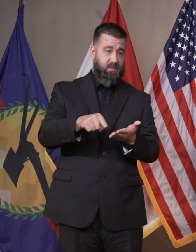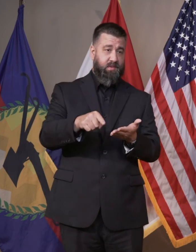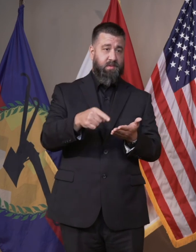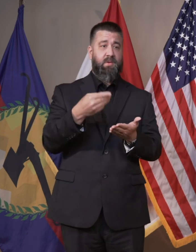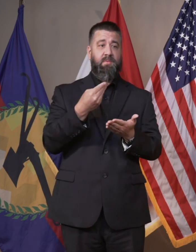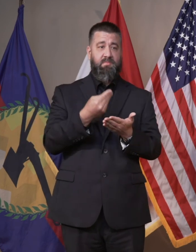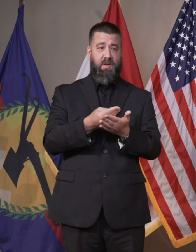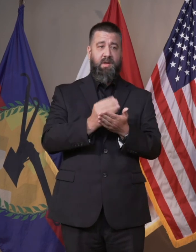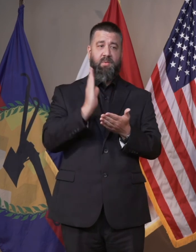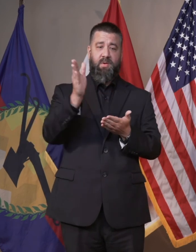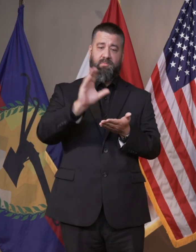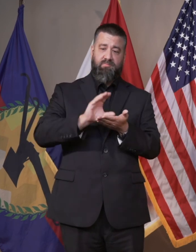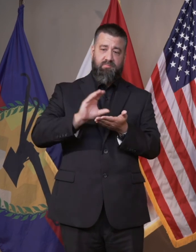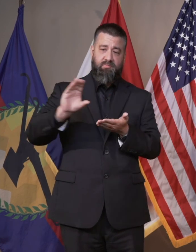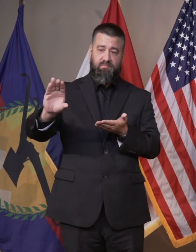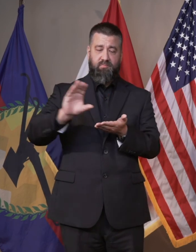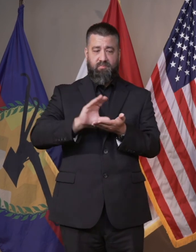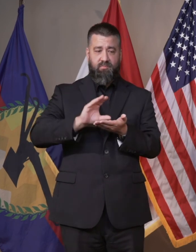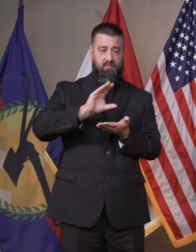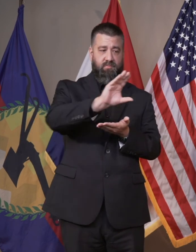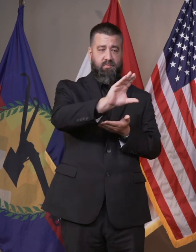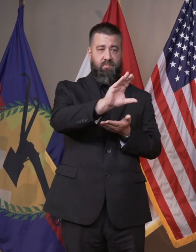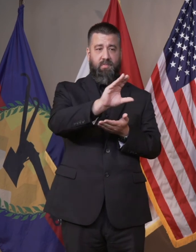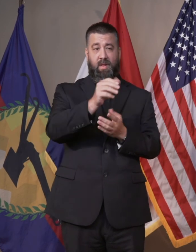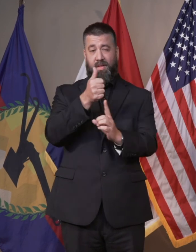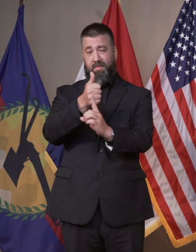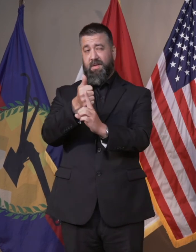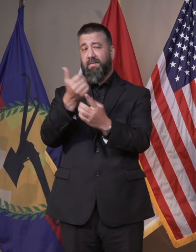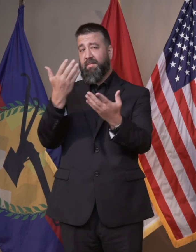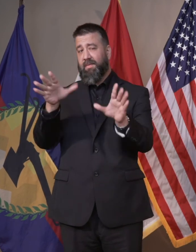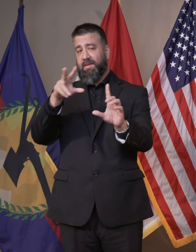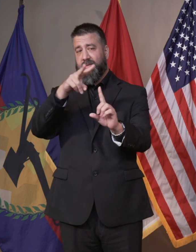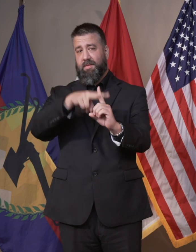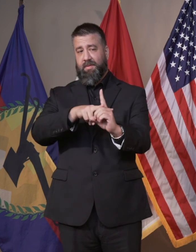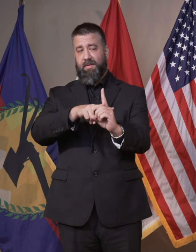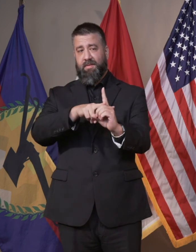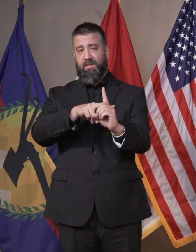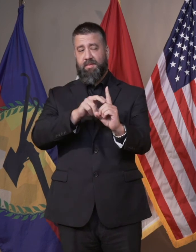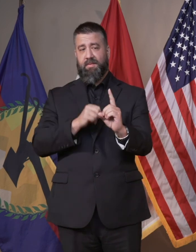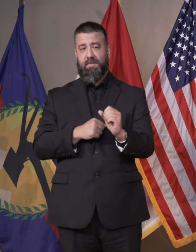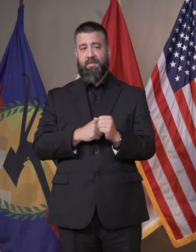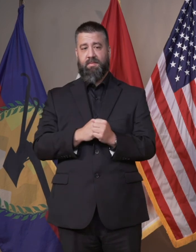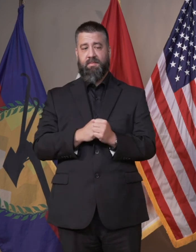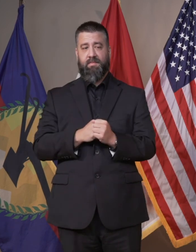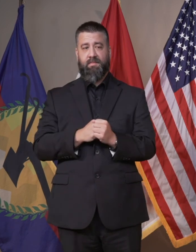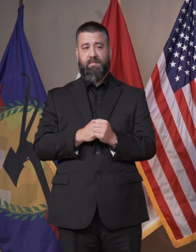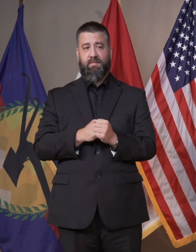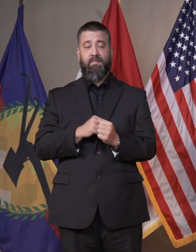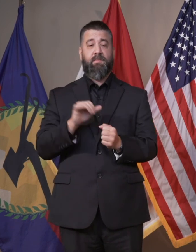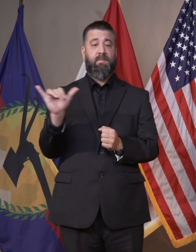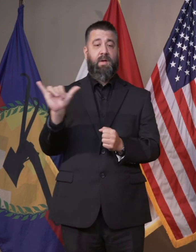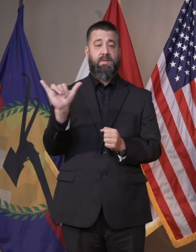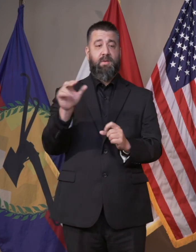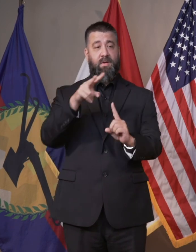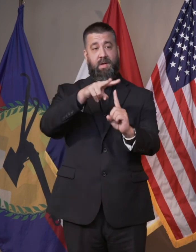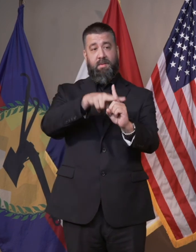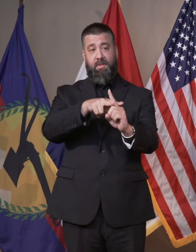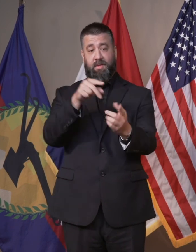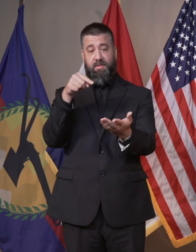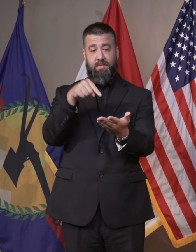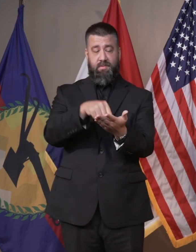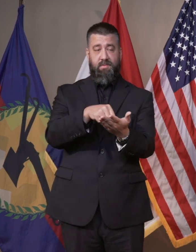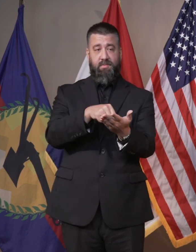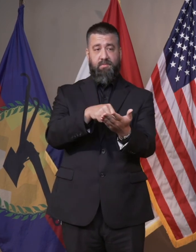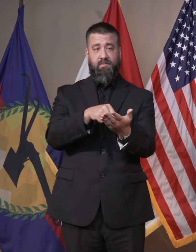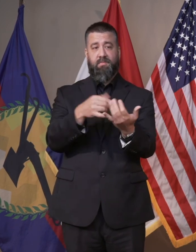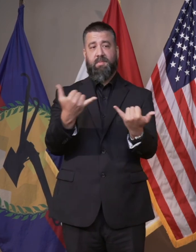the municipalities that have a completed application with St. Louis County. Meanwhile, we've extended until 5 p.m.